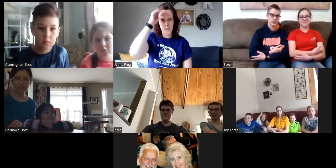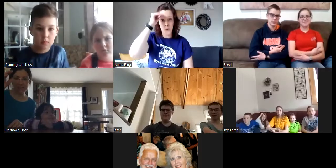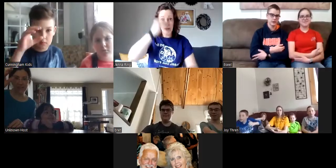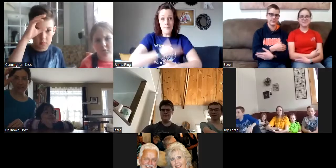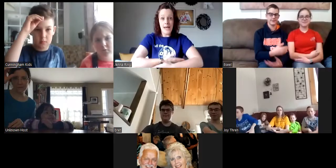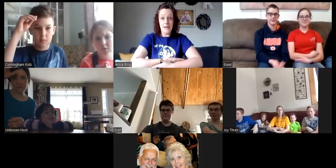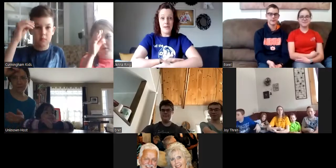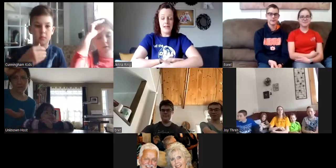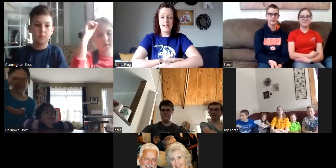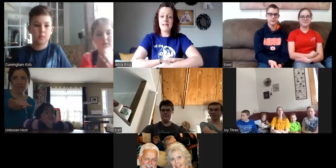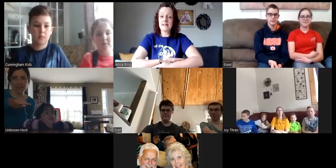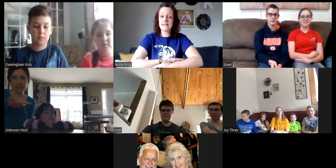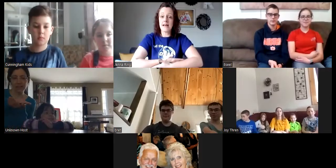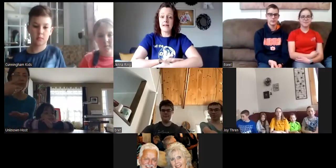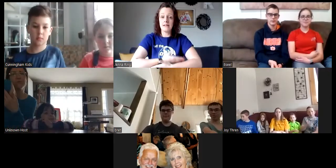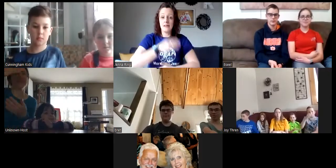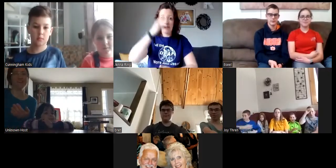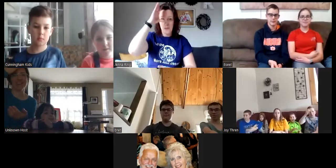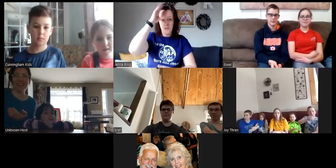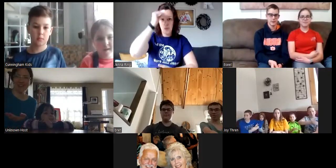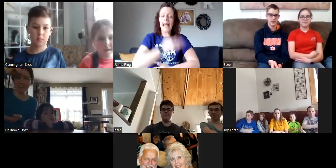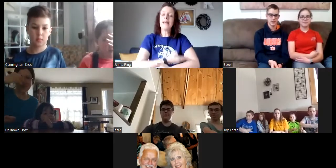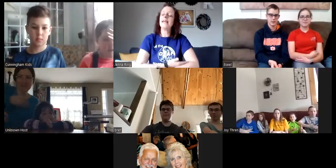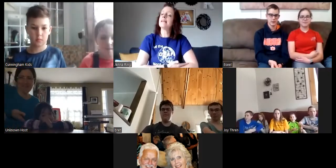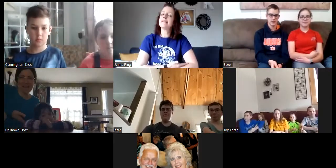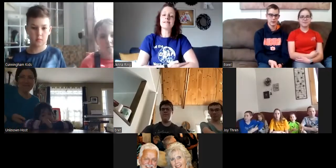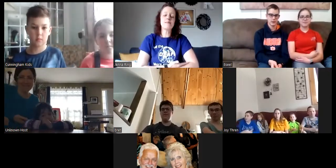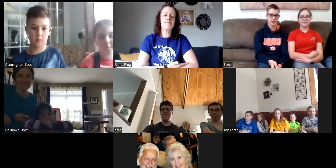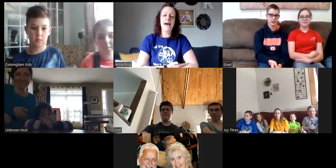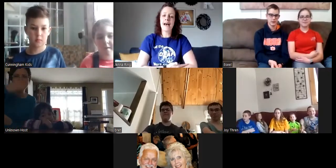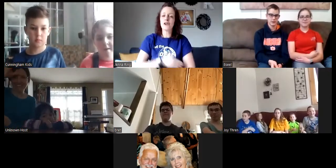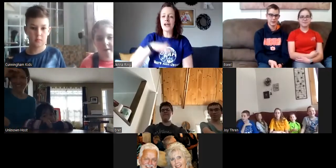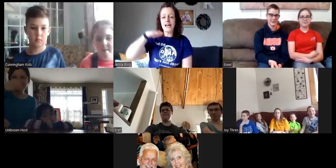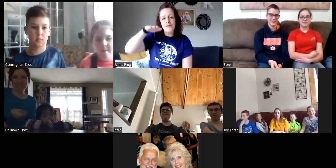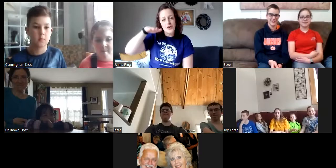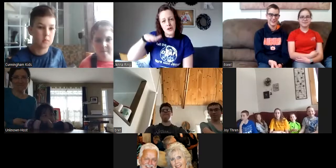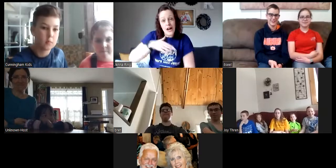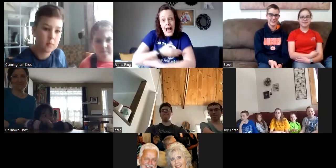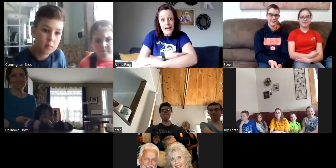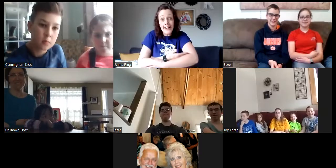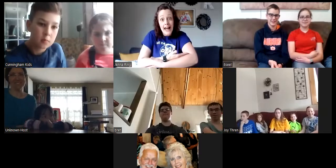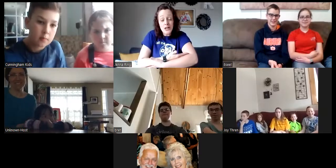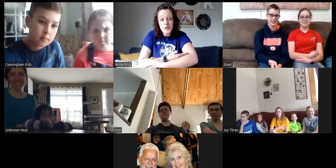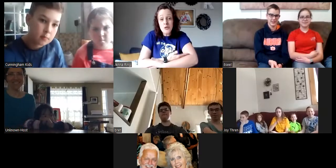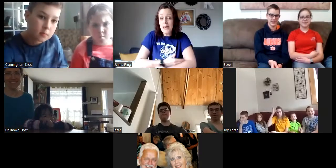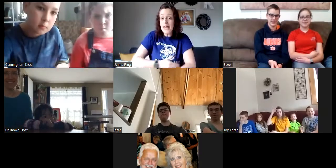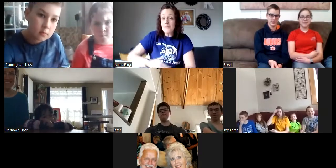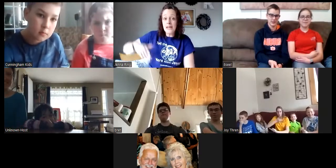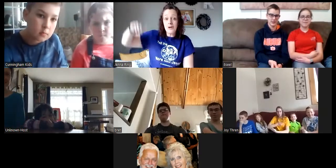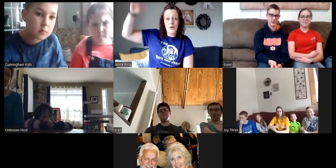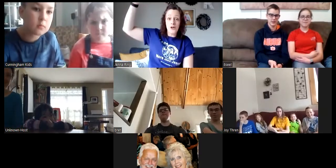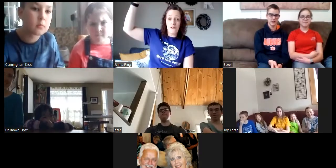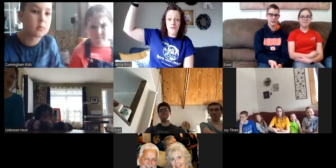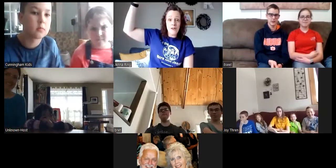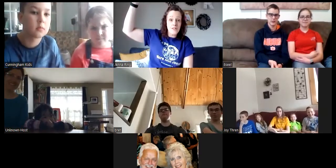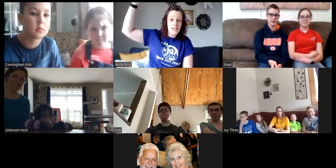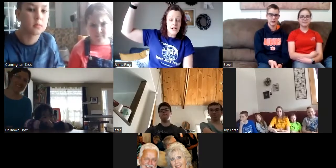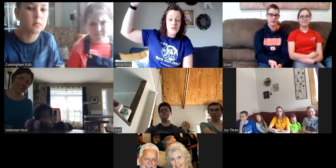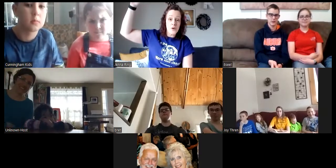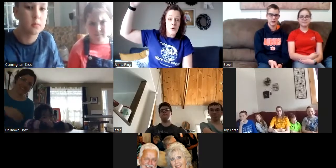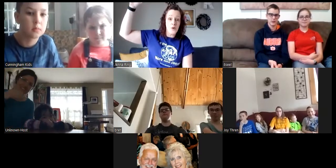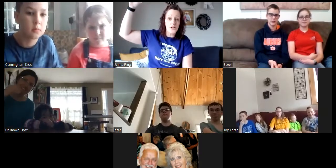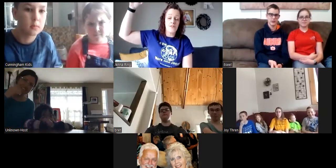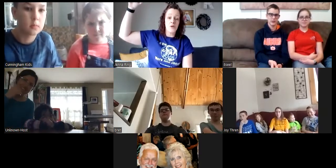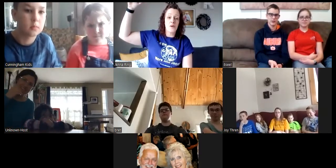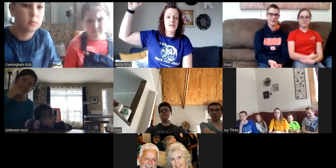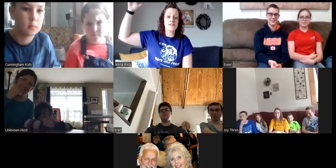Right, a boy baby is a son. Boy, and it doesn't matter if you're an actual baby or you're 50